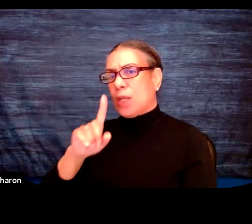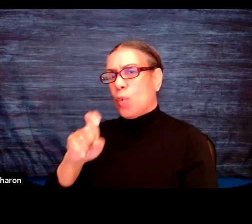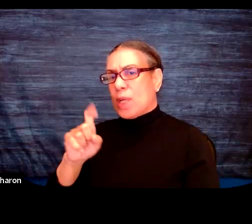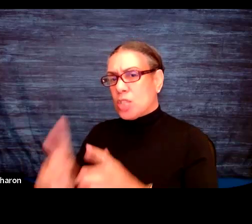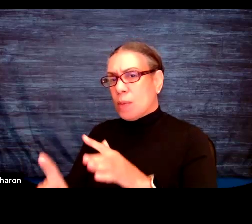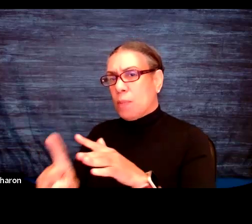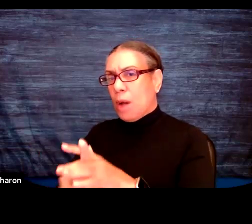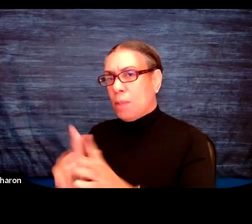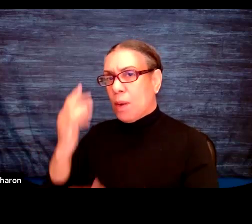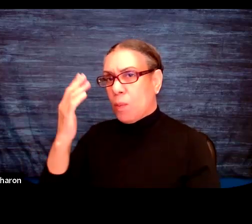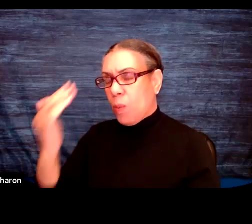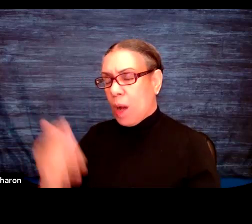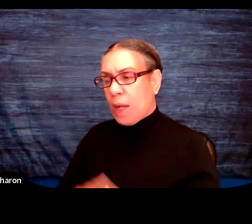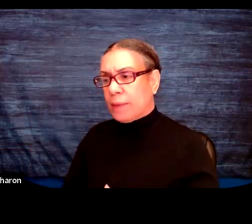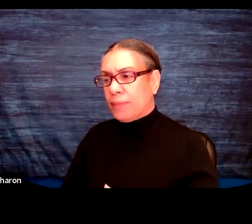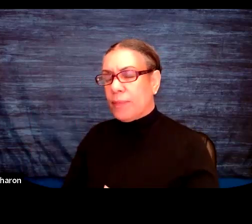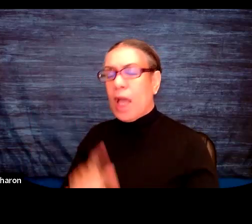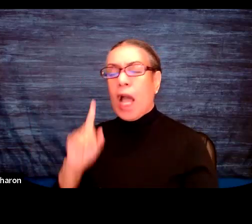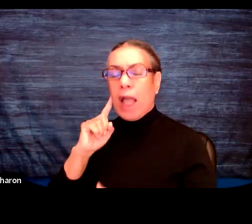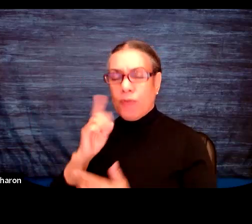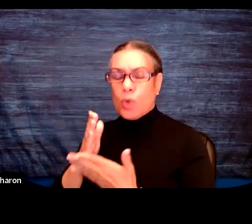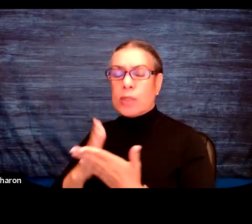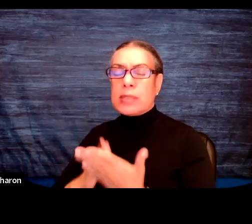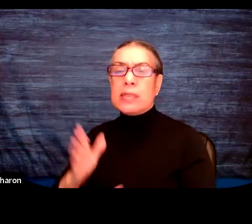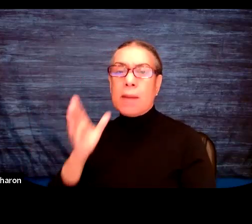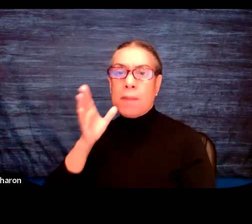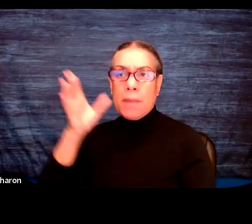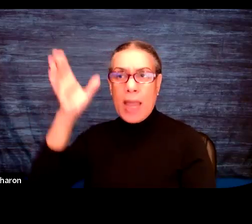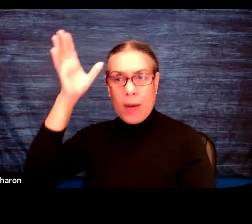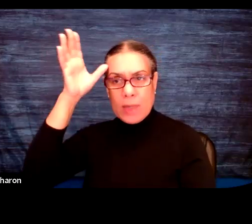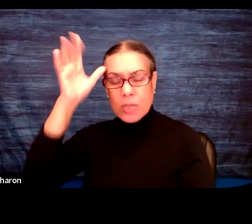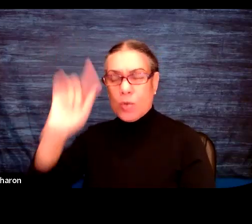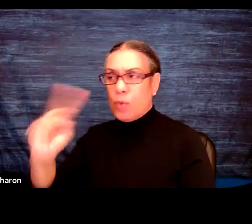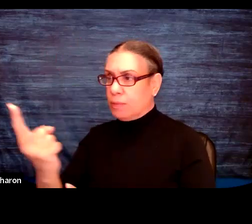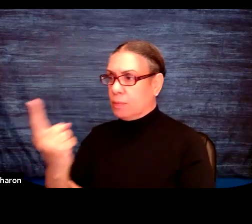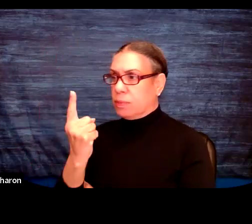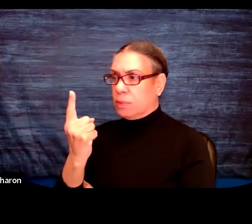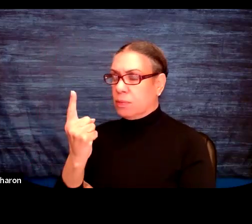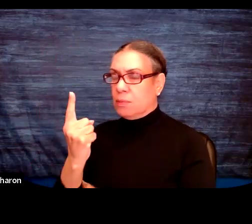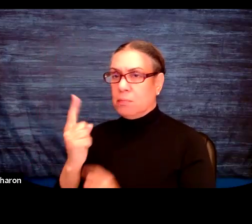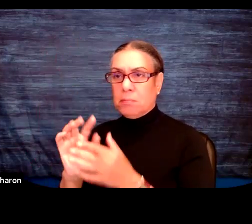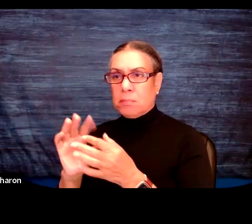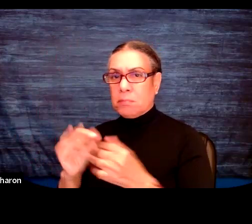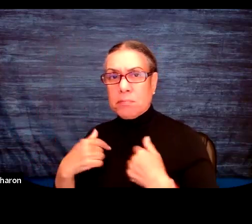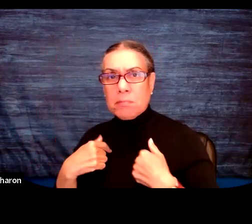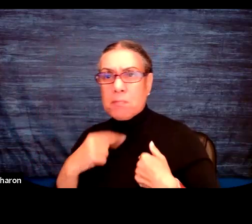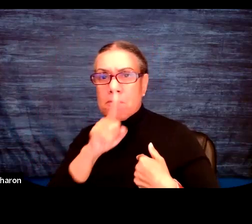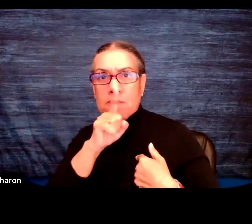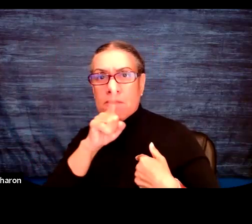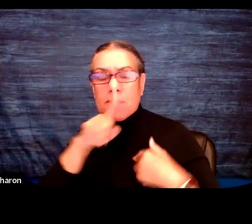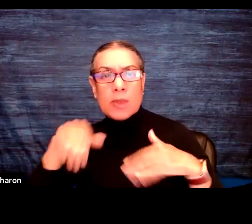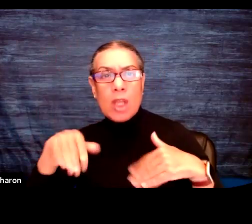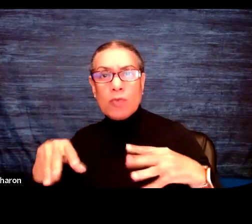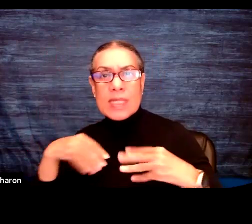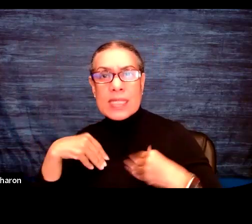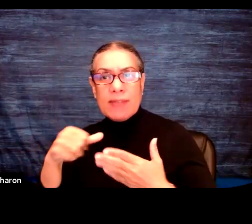because I have heard certain parents or parents that have come up to me and have told me I have not received a